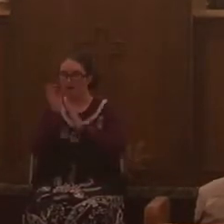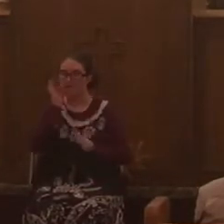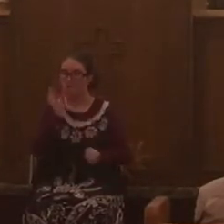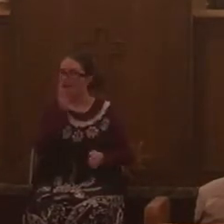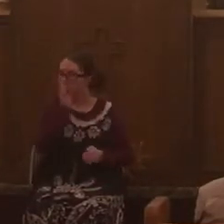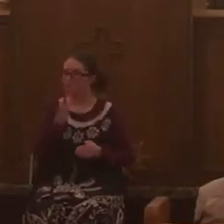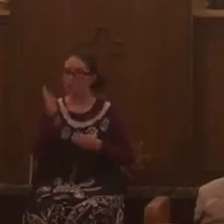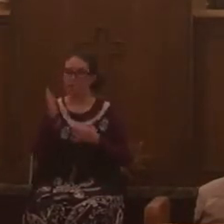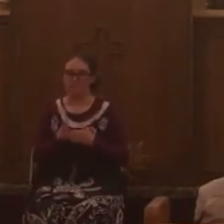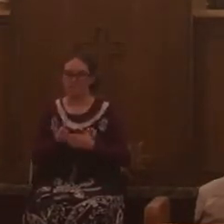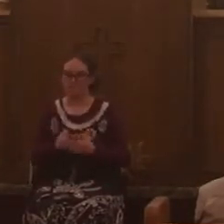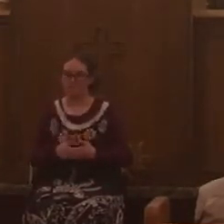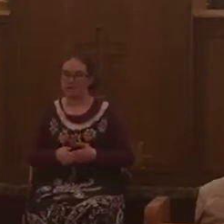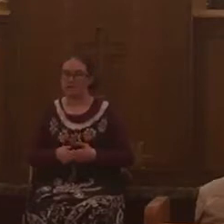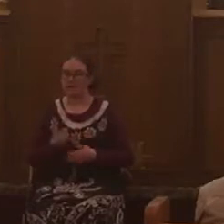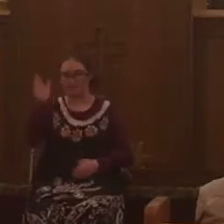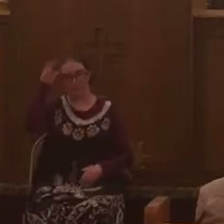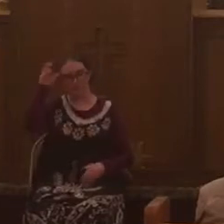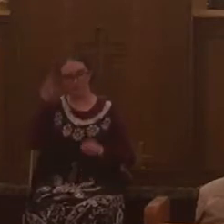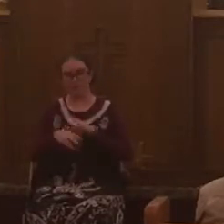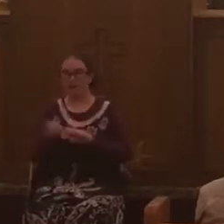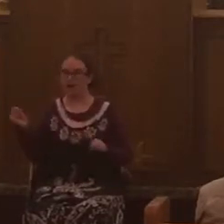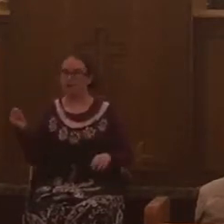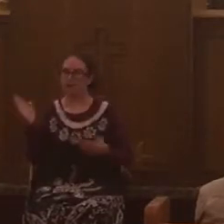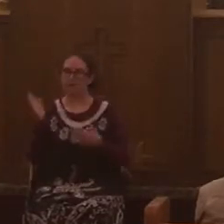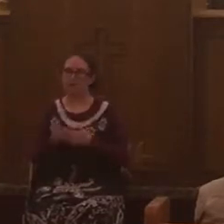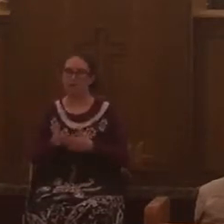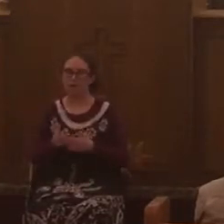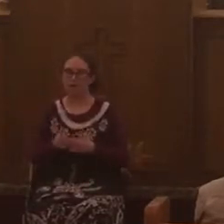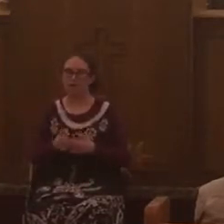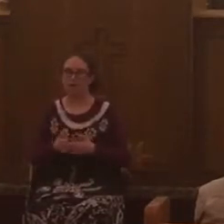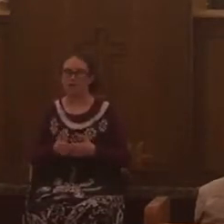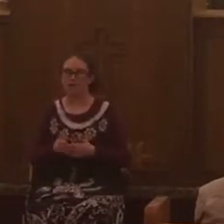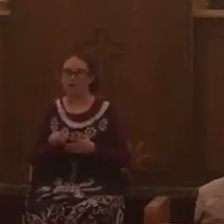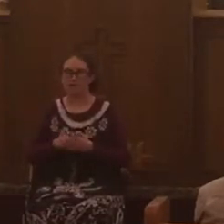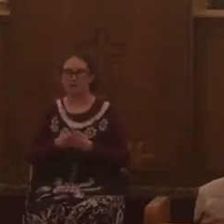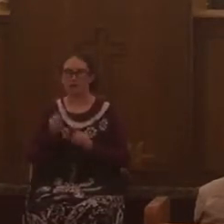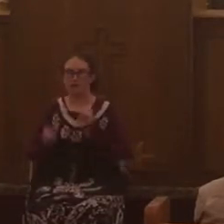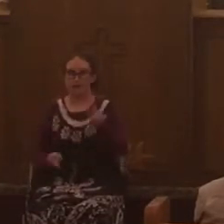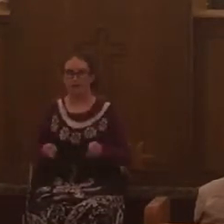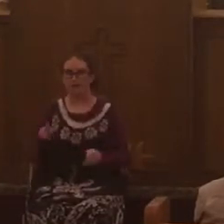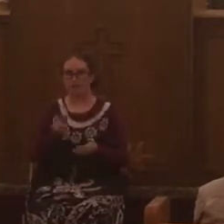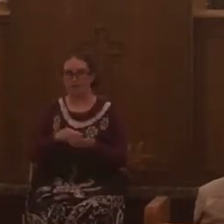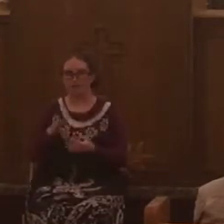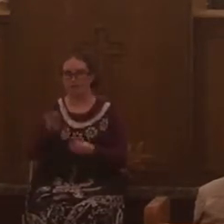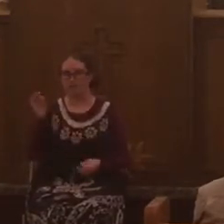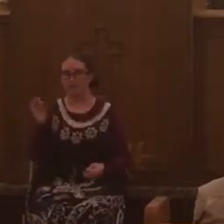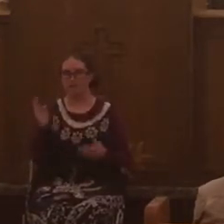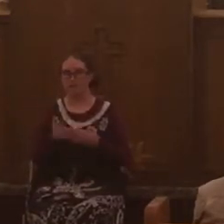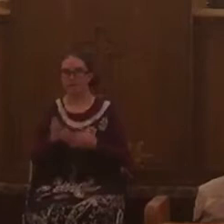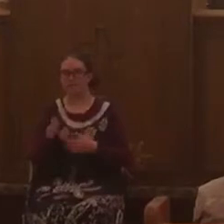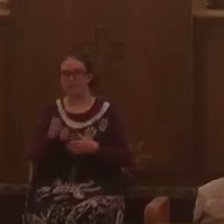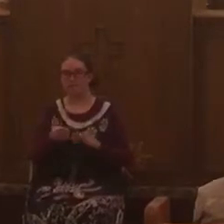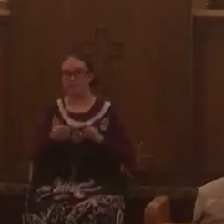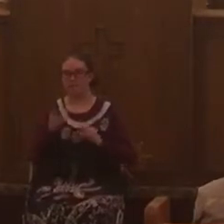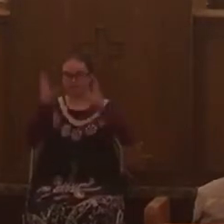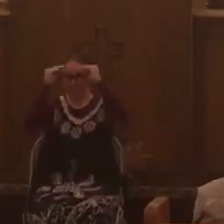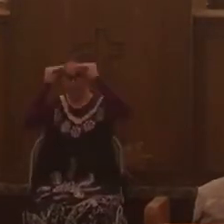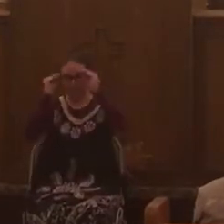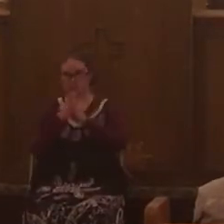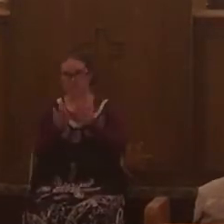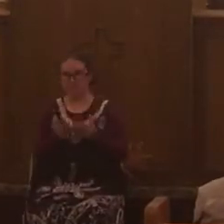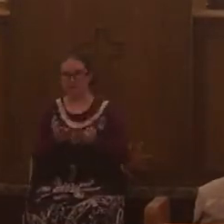city. And when he said that, man, the Holy Ghost just rose up in me, because that's what I had felt a while back, was we need to just divide the city